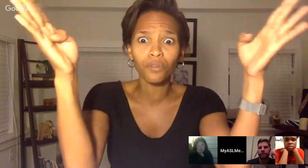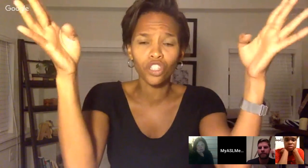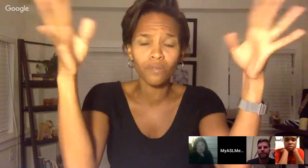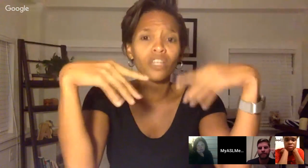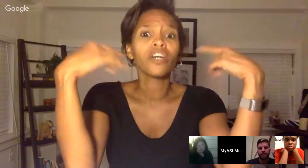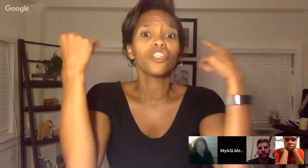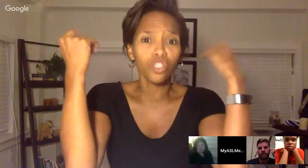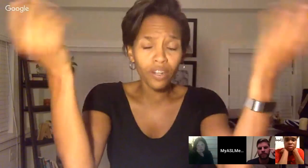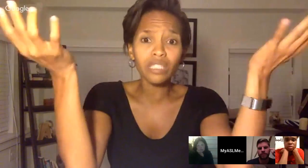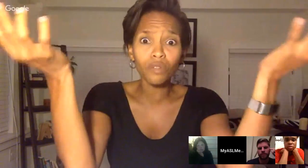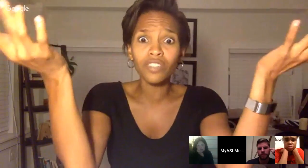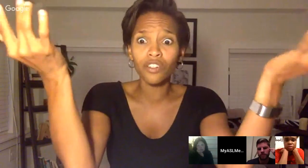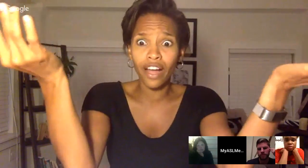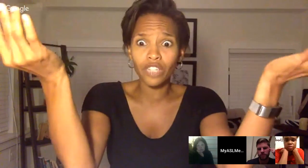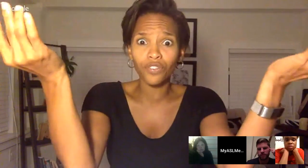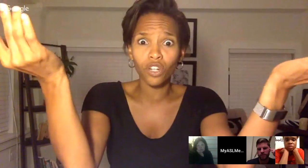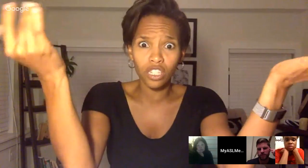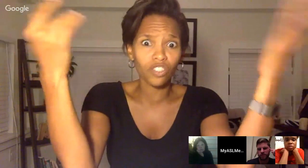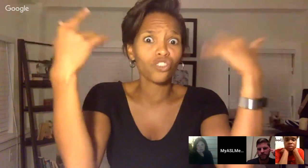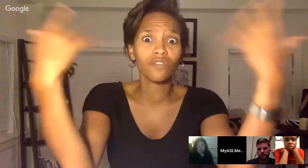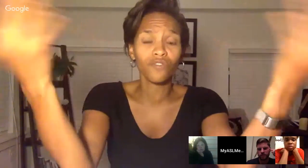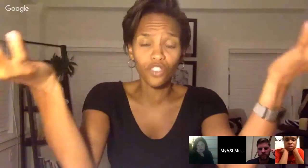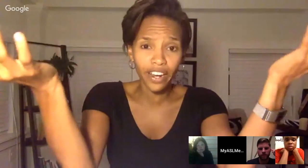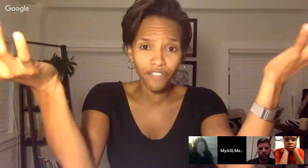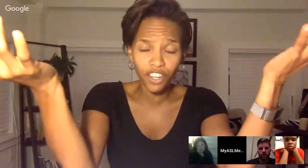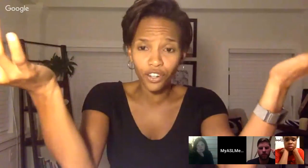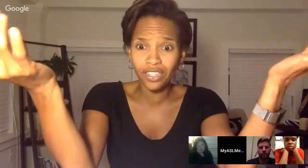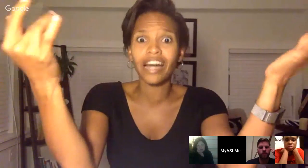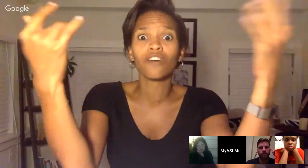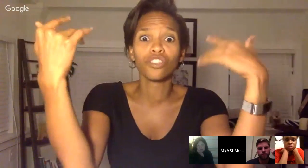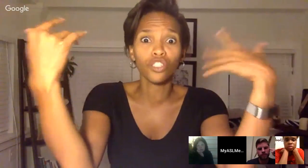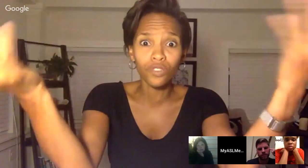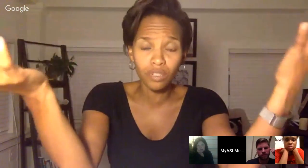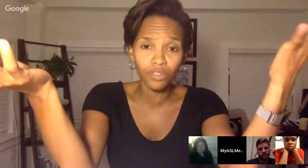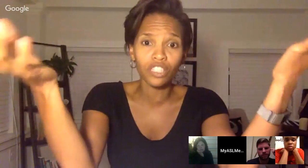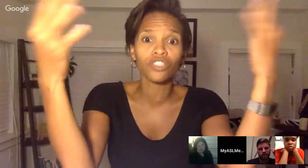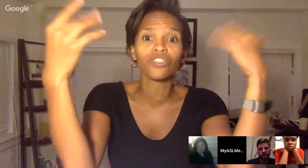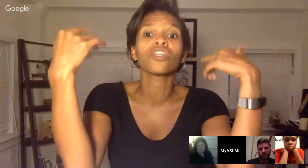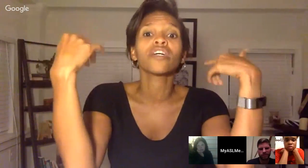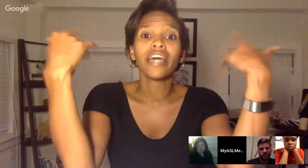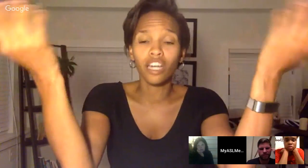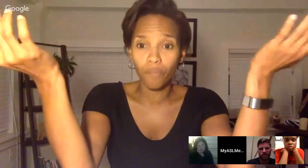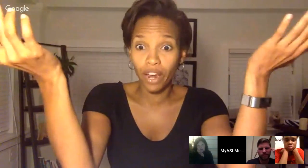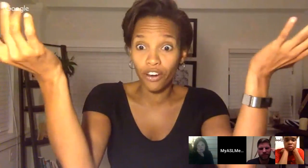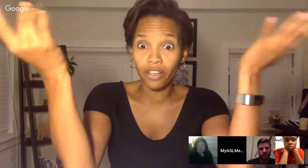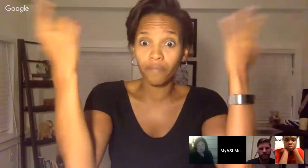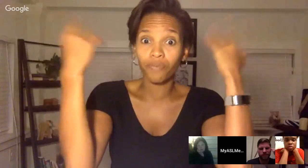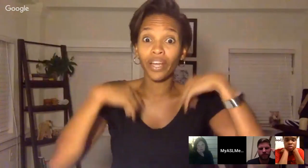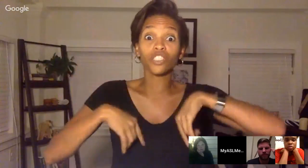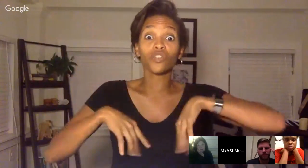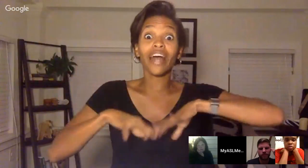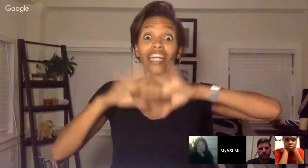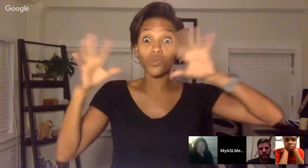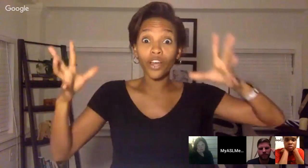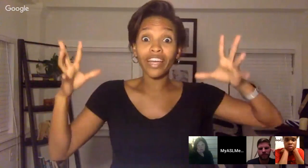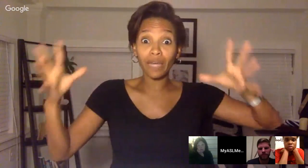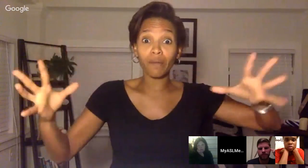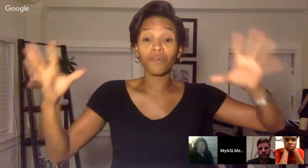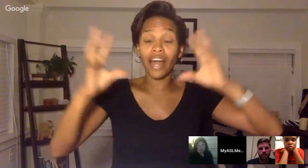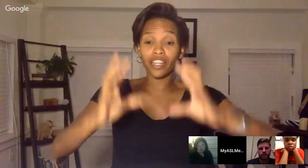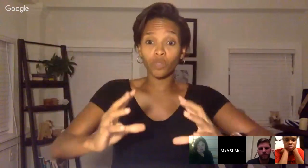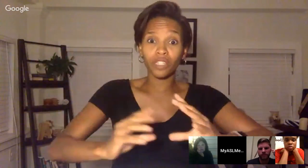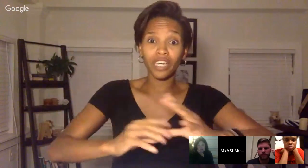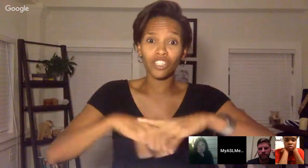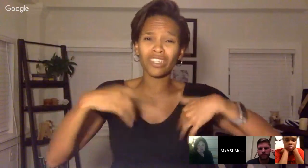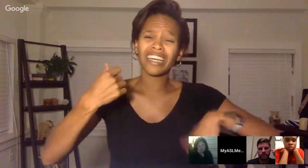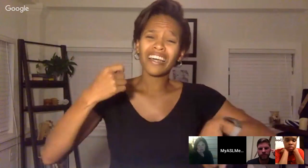into simple terms. She wants to move to either Asheville or Austin. She's trying to figure this out. She's doing some research and comparing, right? So that's where I came up